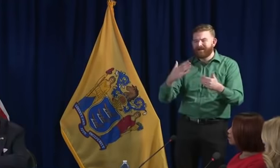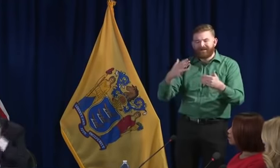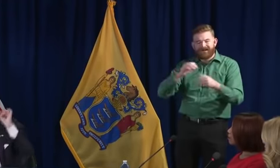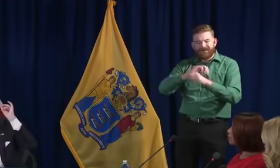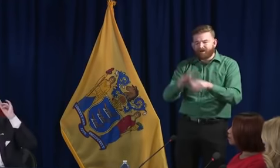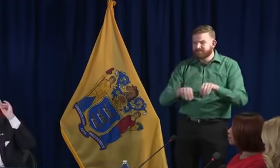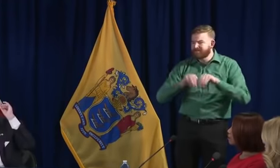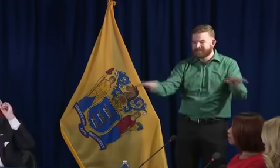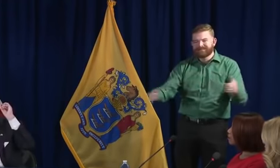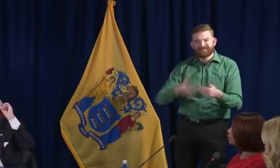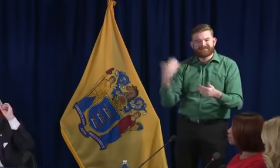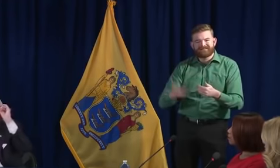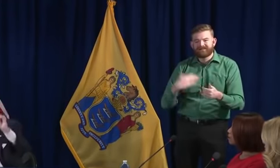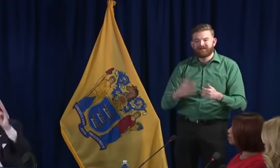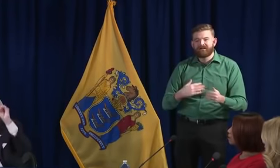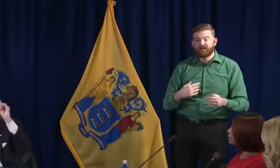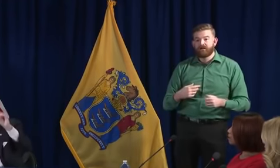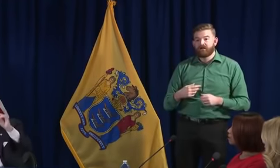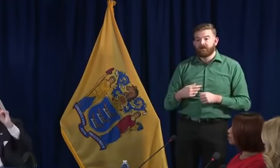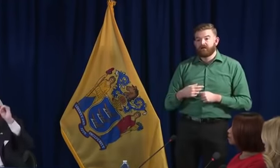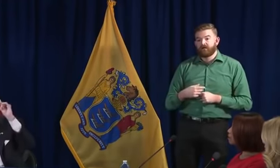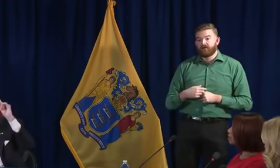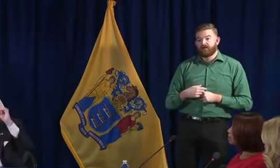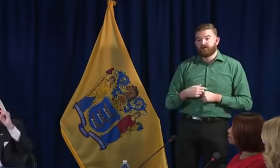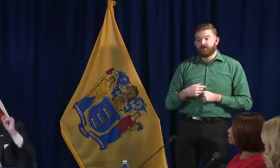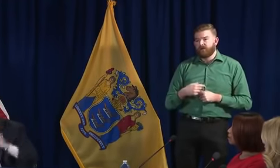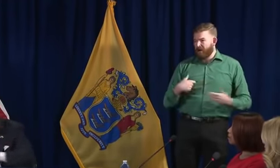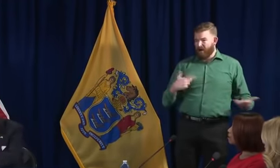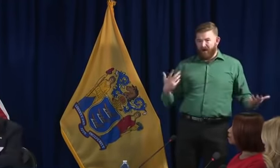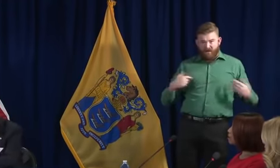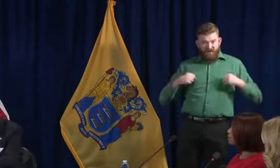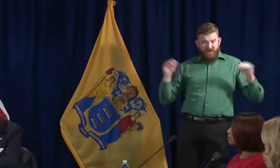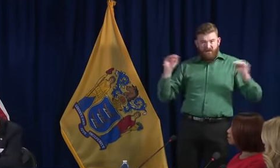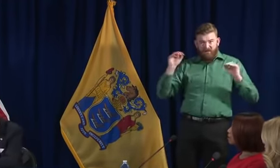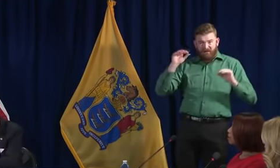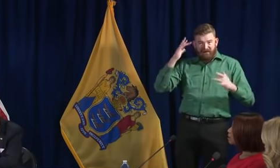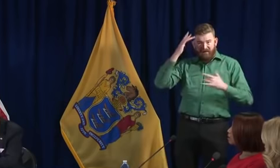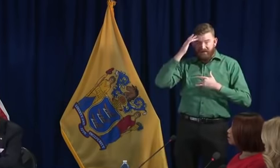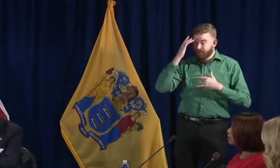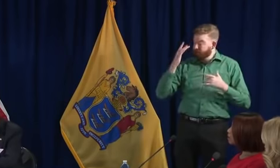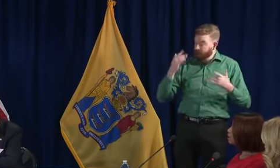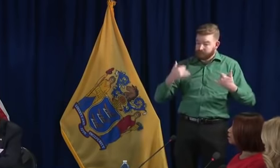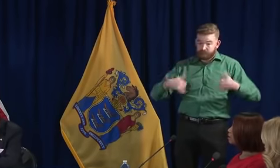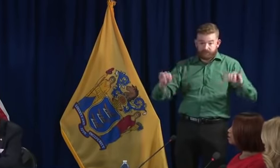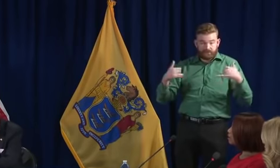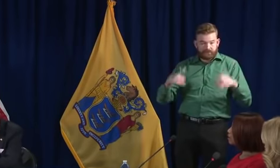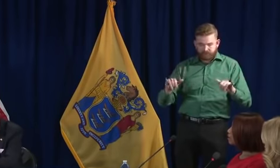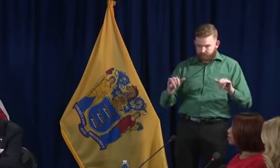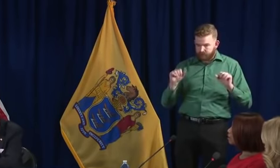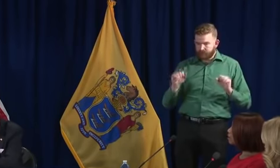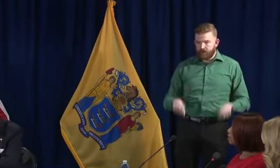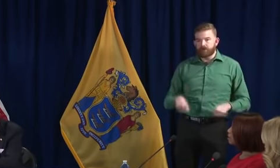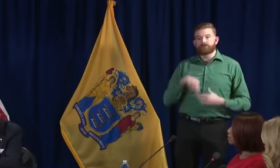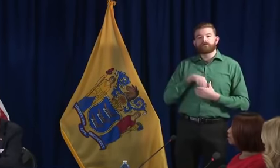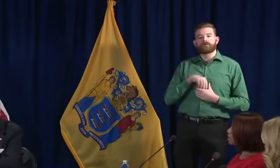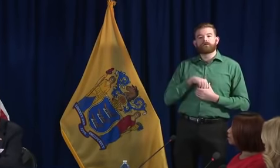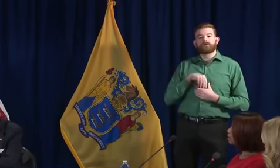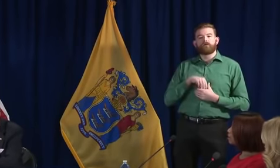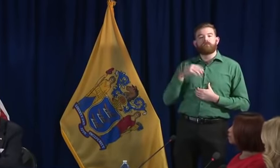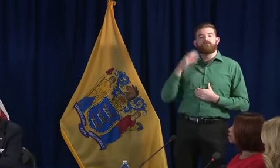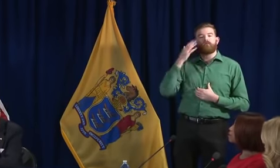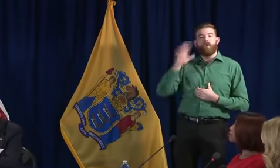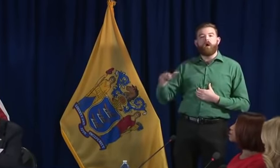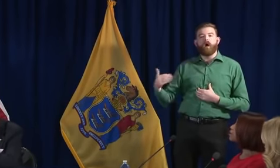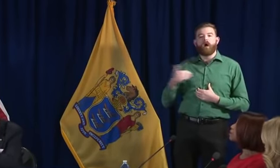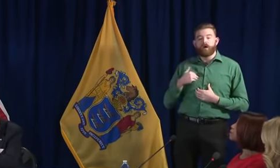the illness, this is, again, a particular shout out to our youth. You could still carry and spread coronavirus. We